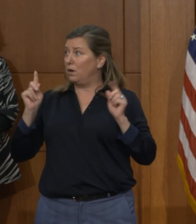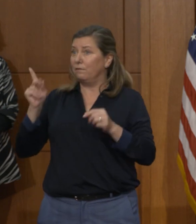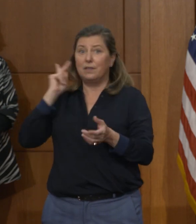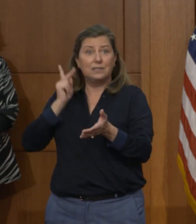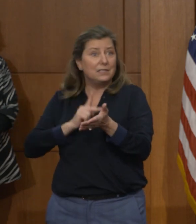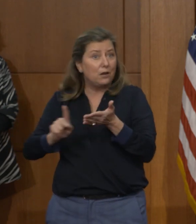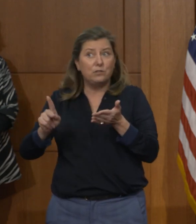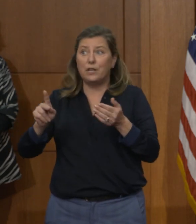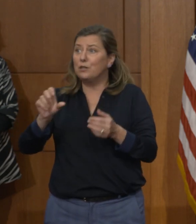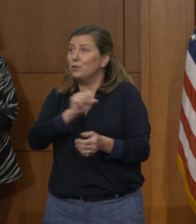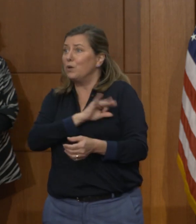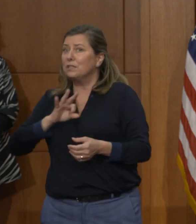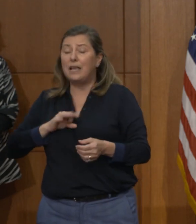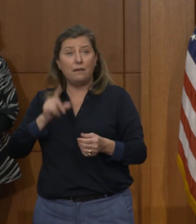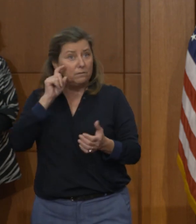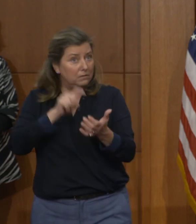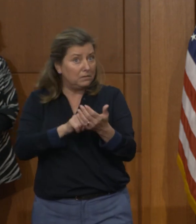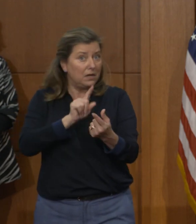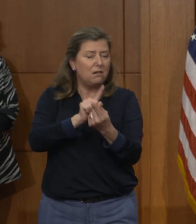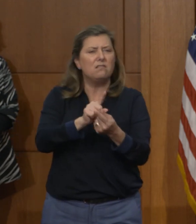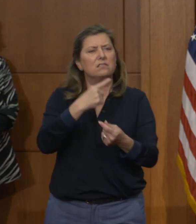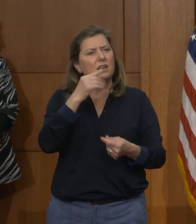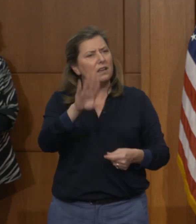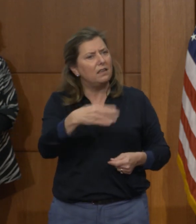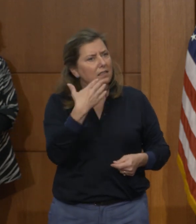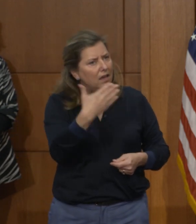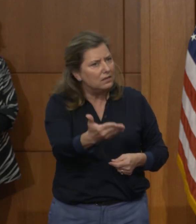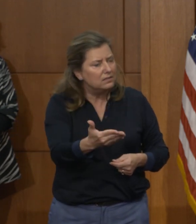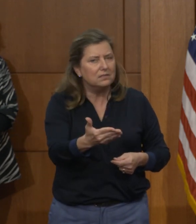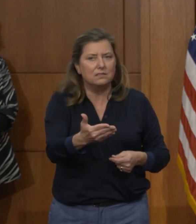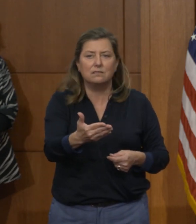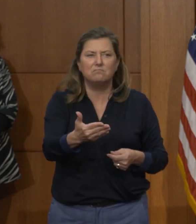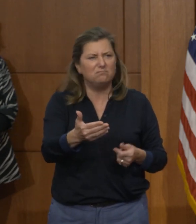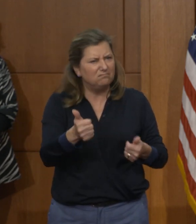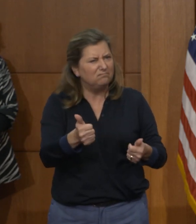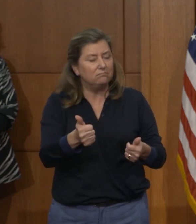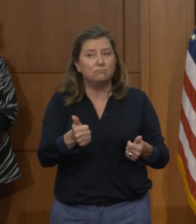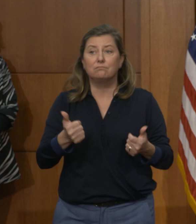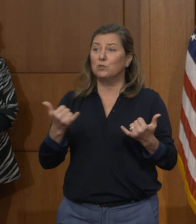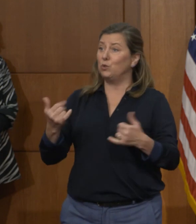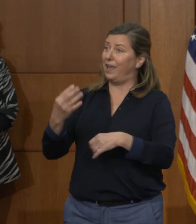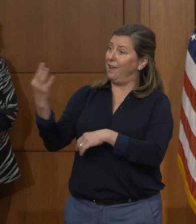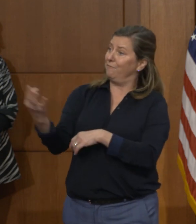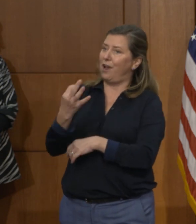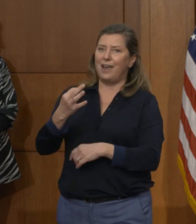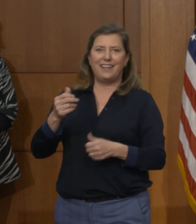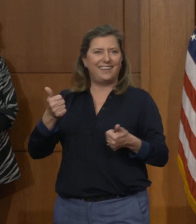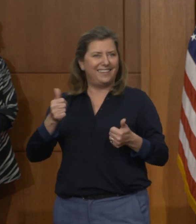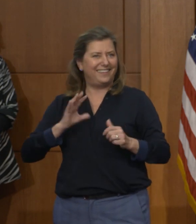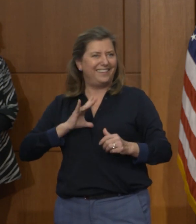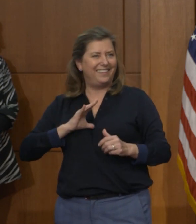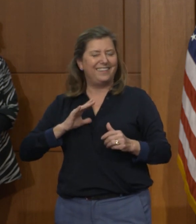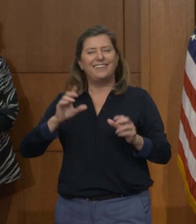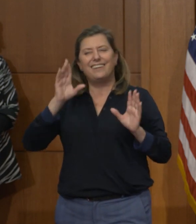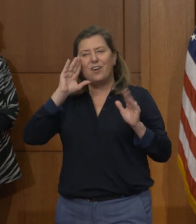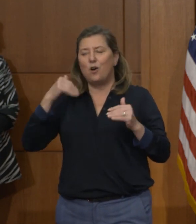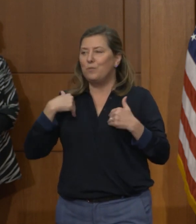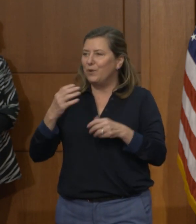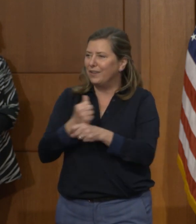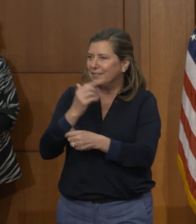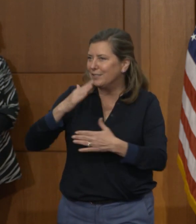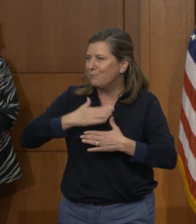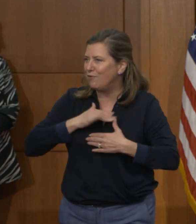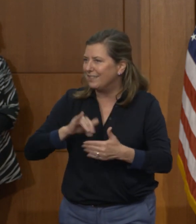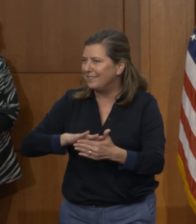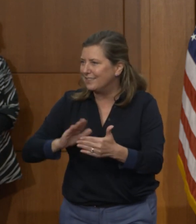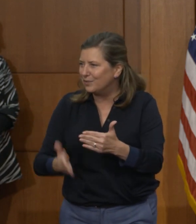or staffers, just please tell them thank you. And to all of you, it's Friday. That's a good thing. I hope you all get some rest